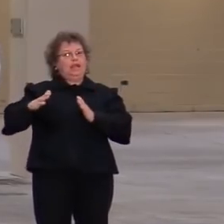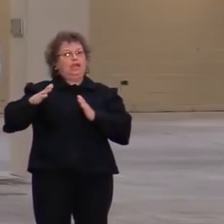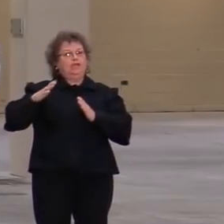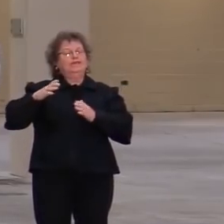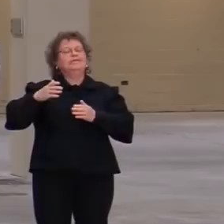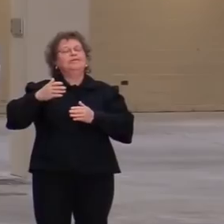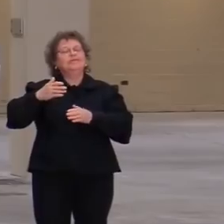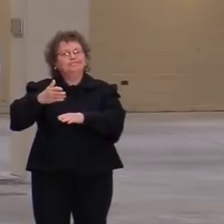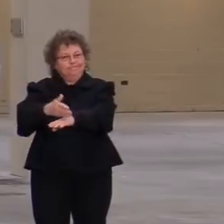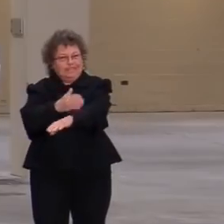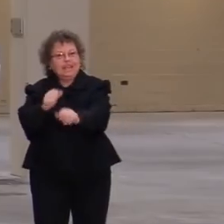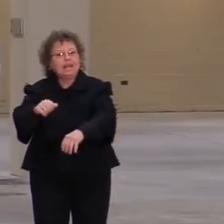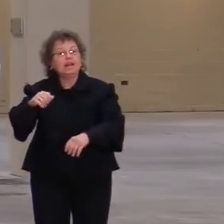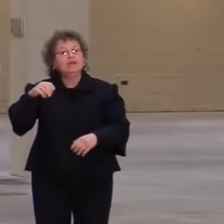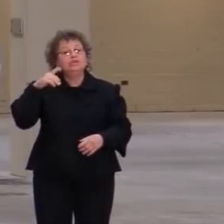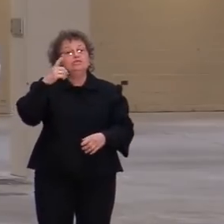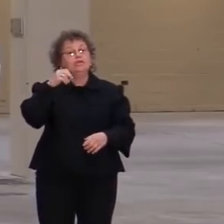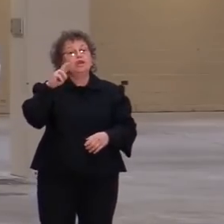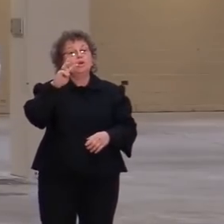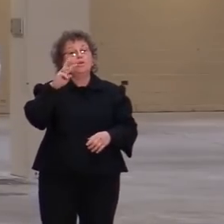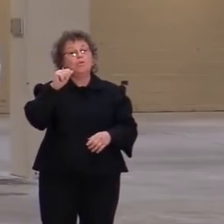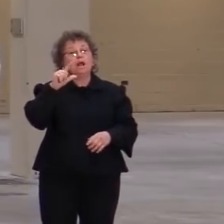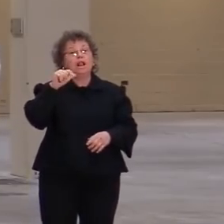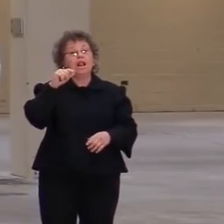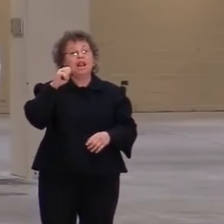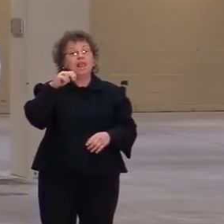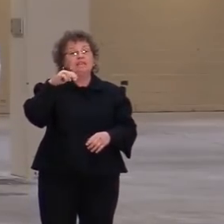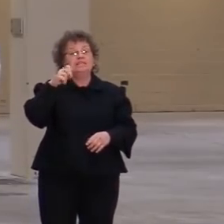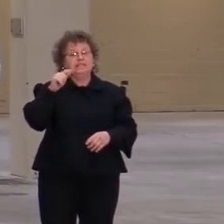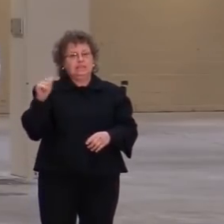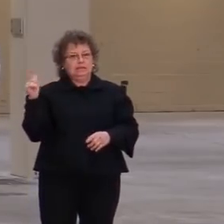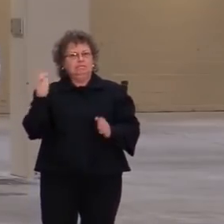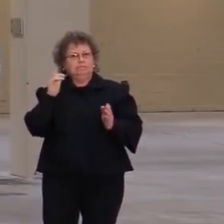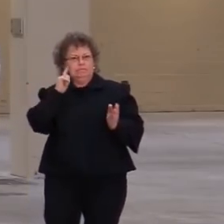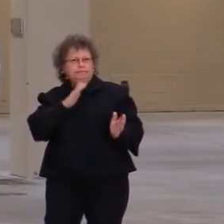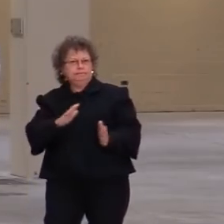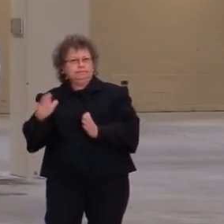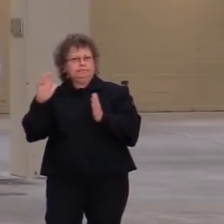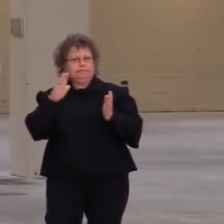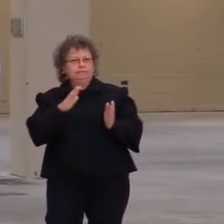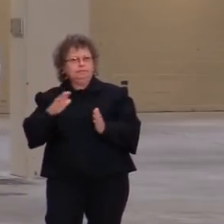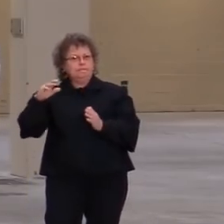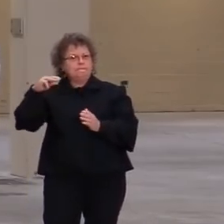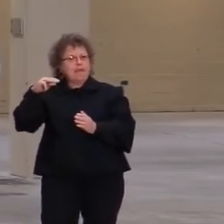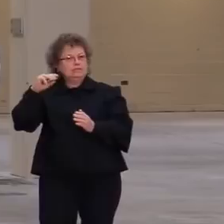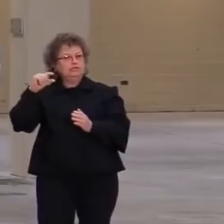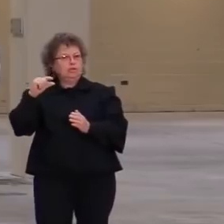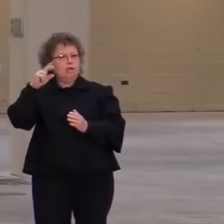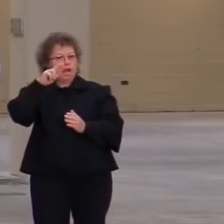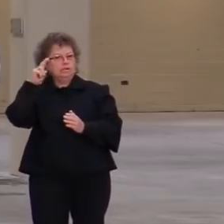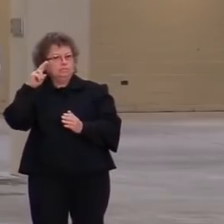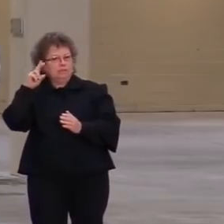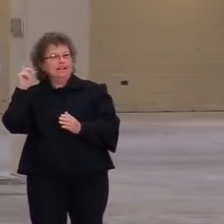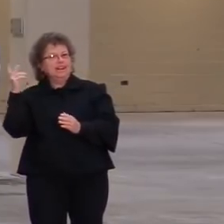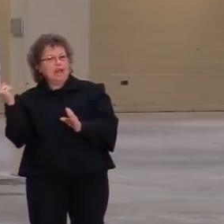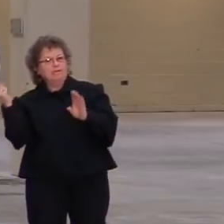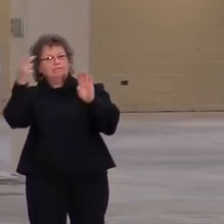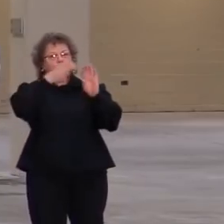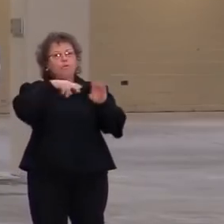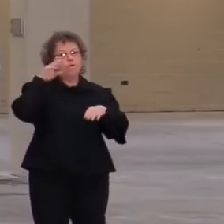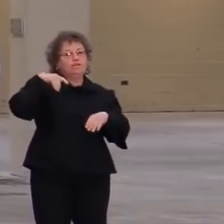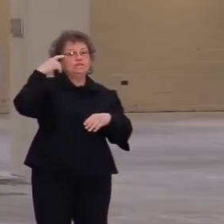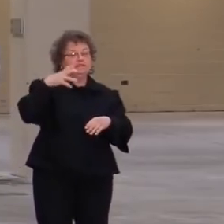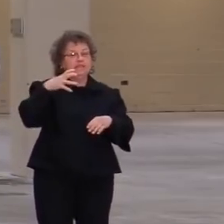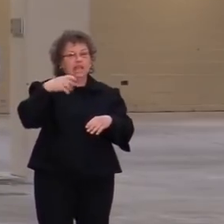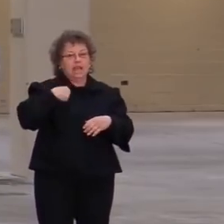Mass General, and she has taken that to Washington. And we have already seen the